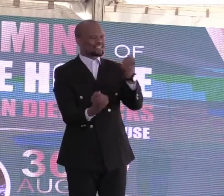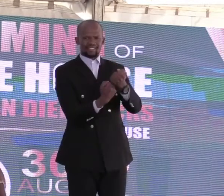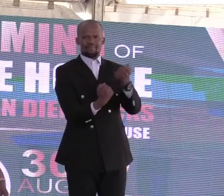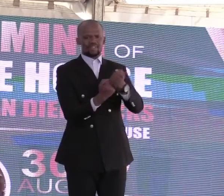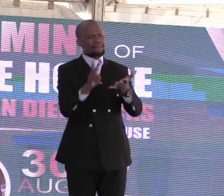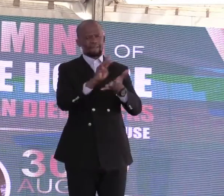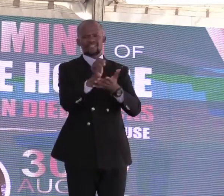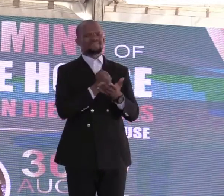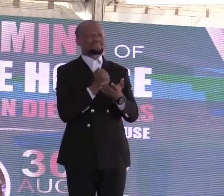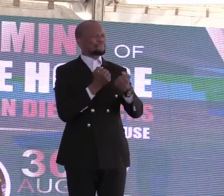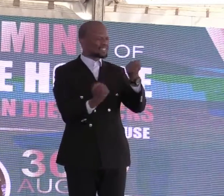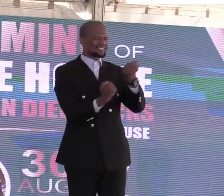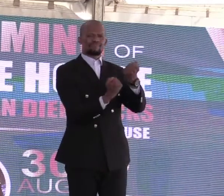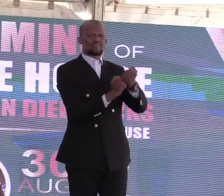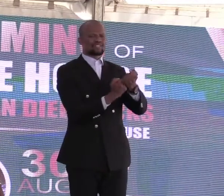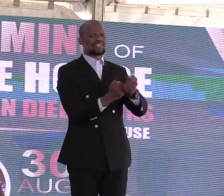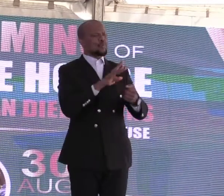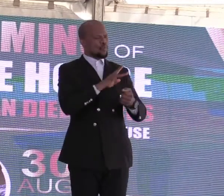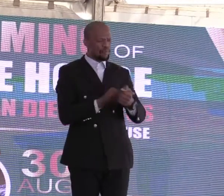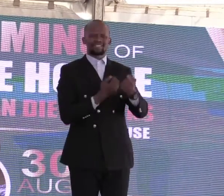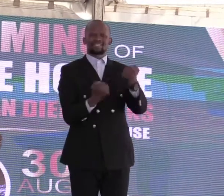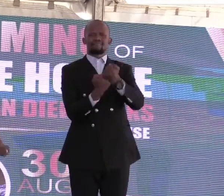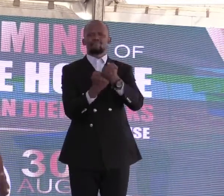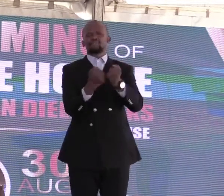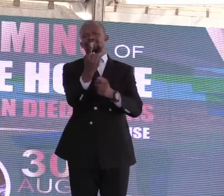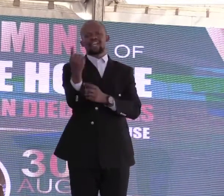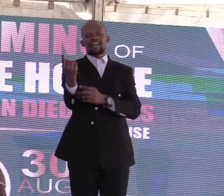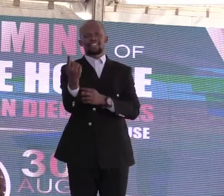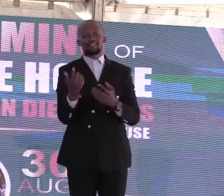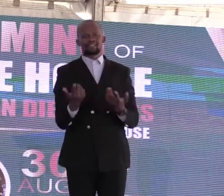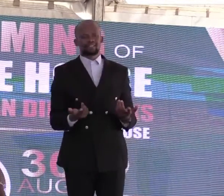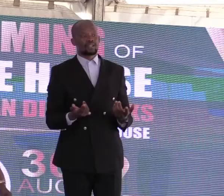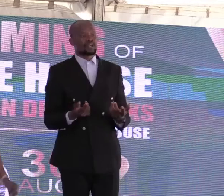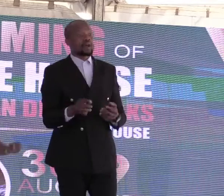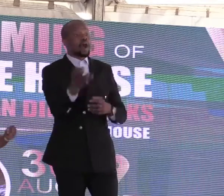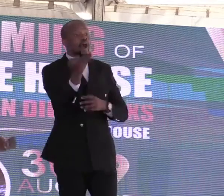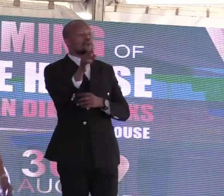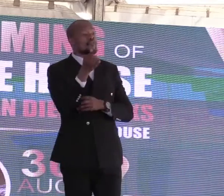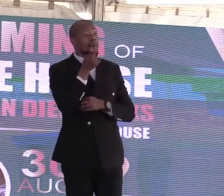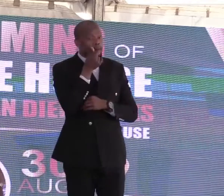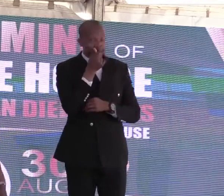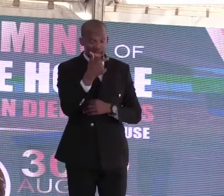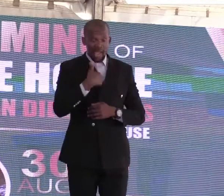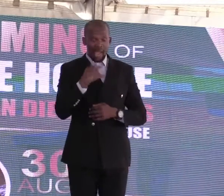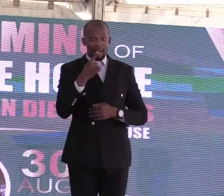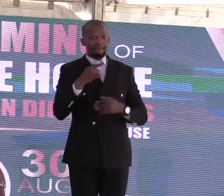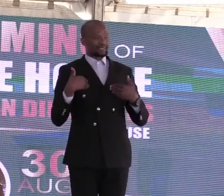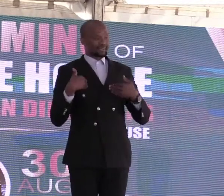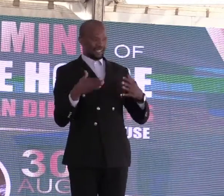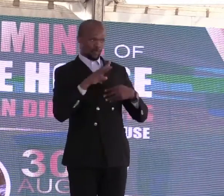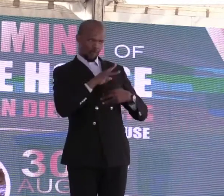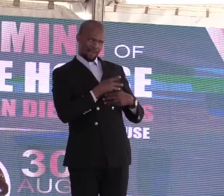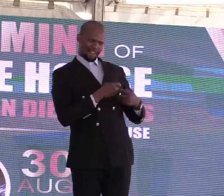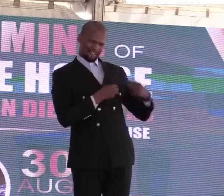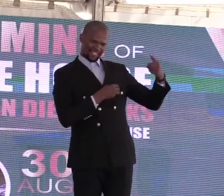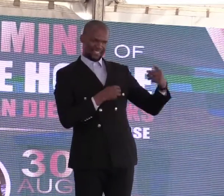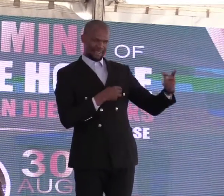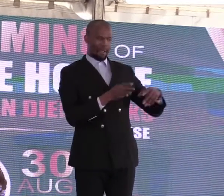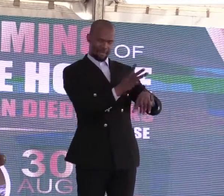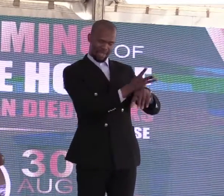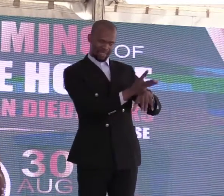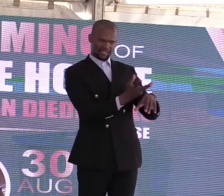is my message to the women. When it comes to the men, I'm going to start with the women first.